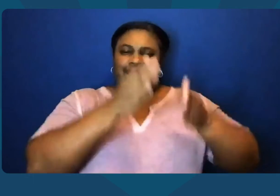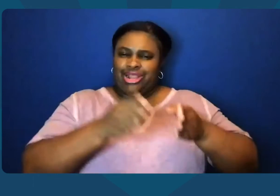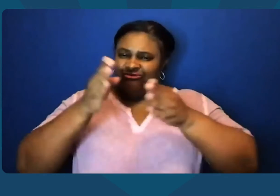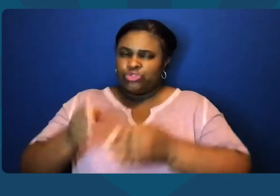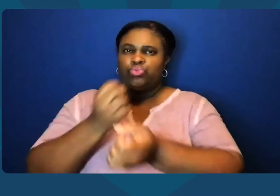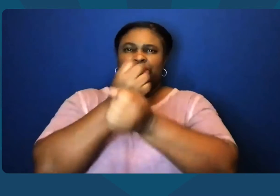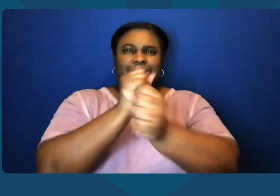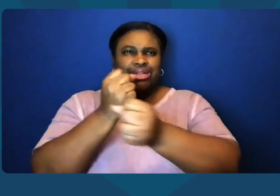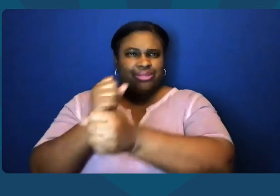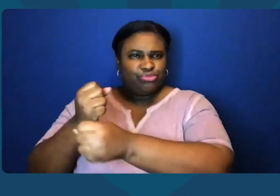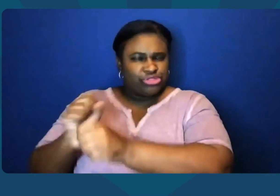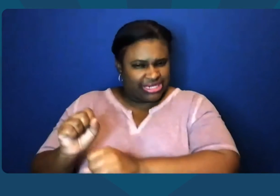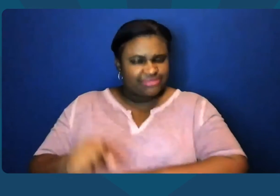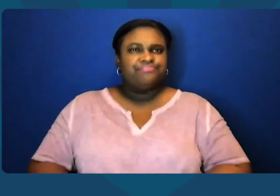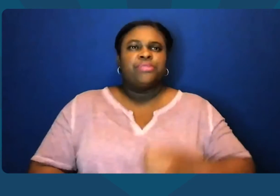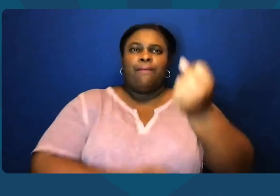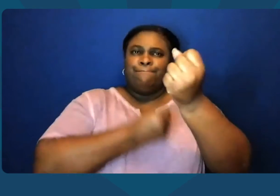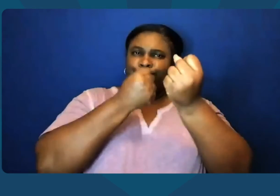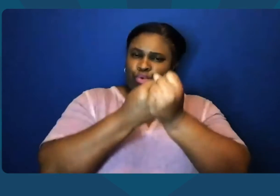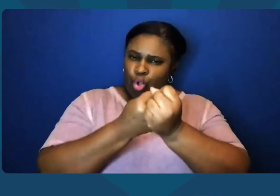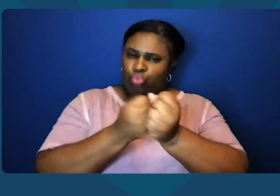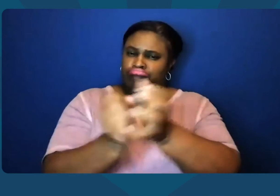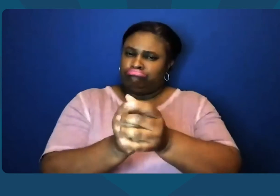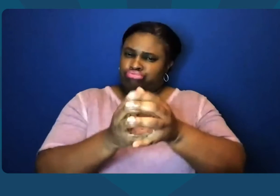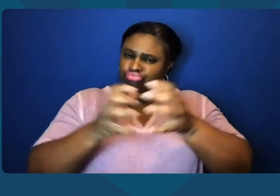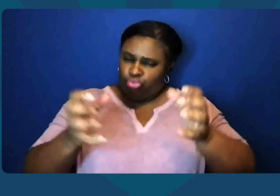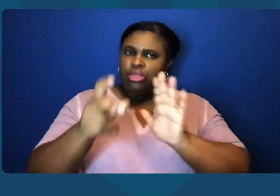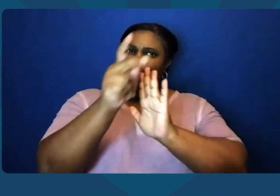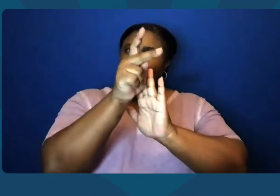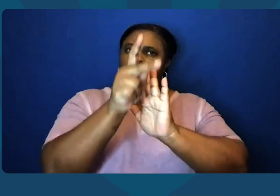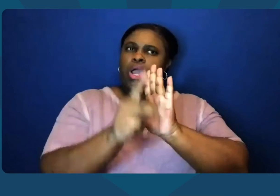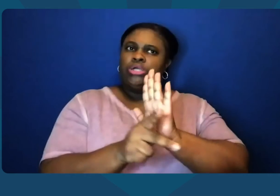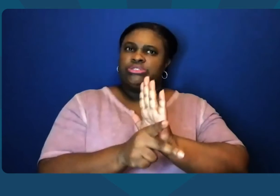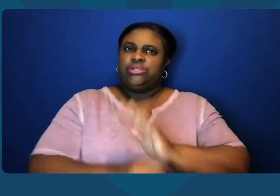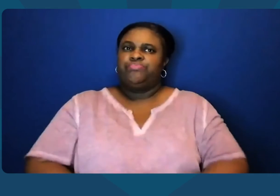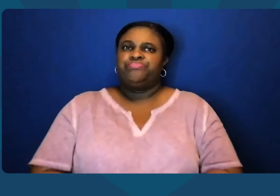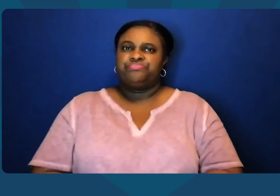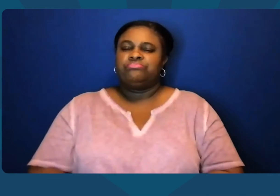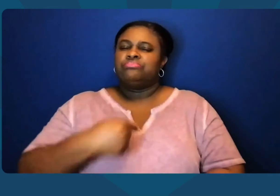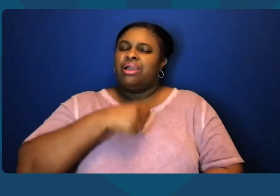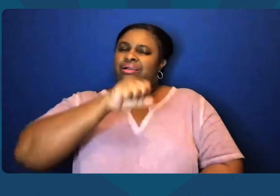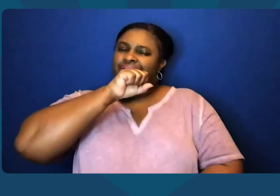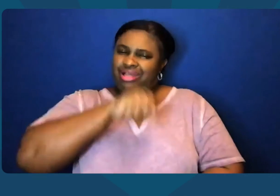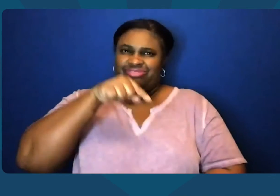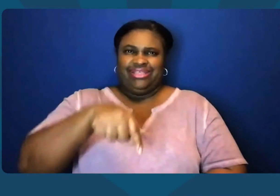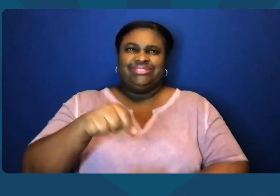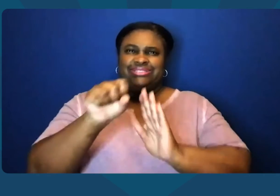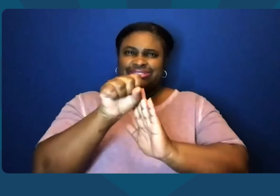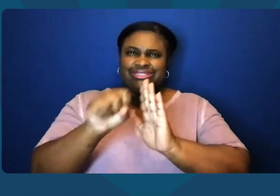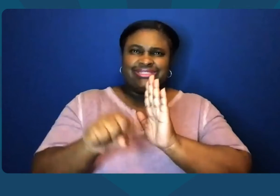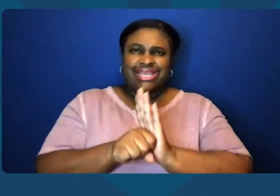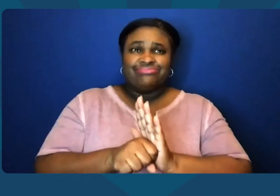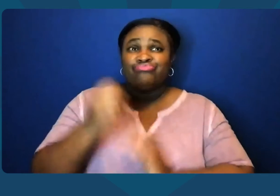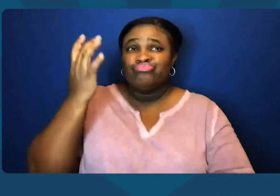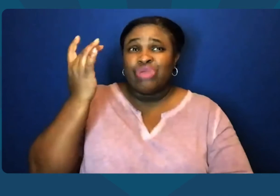individual liberties, and pro-growth policies. I love this state and I